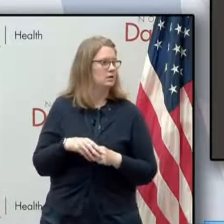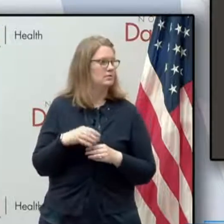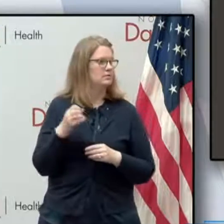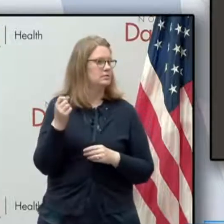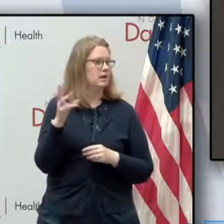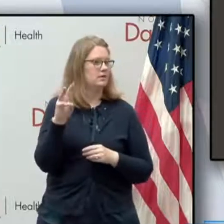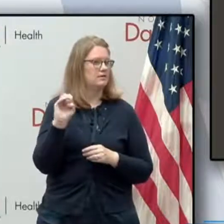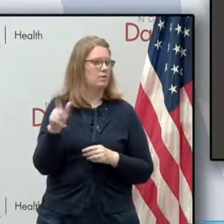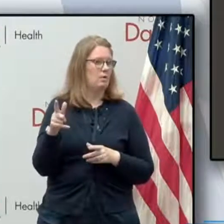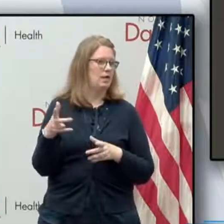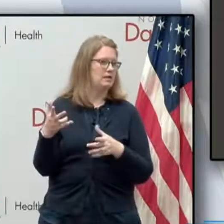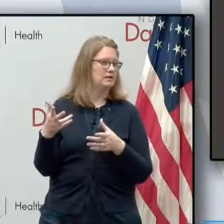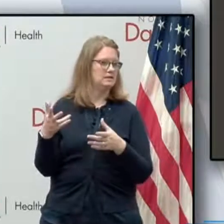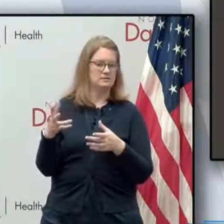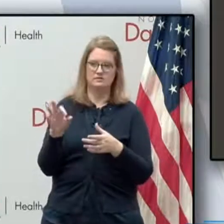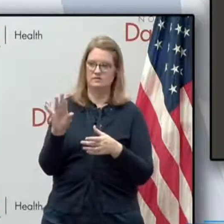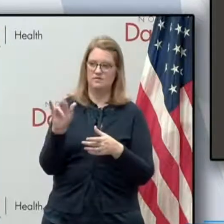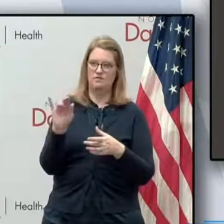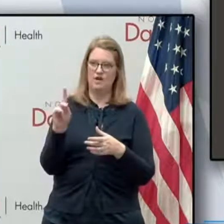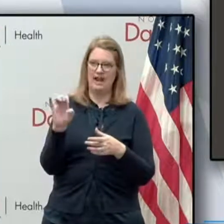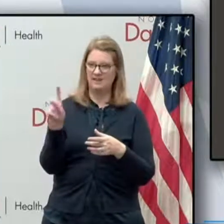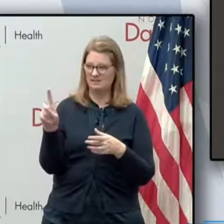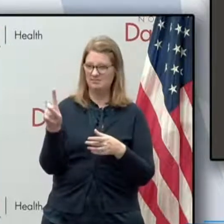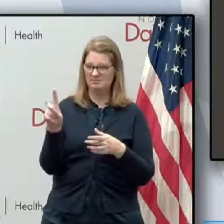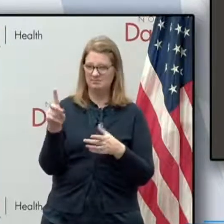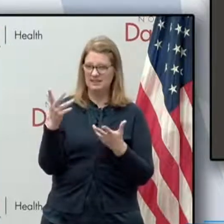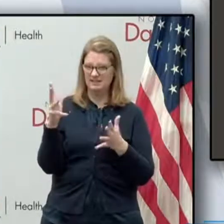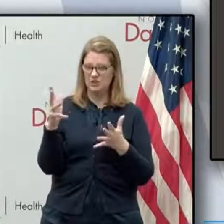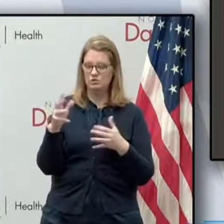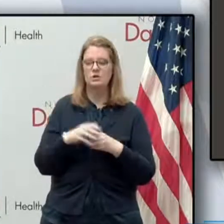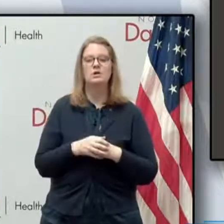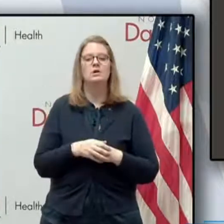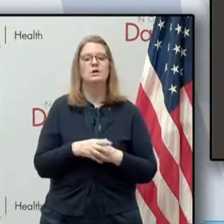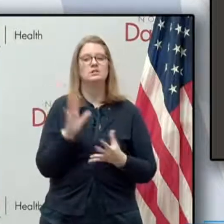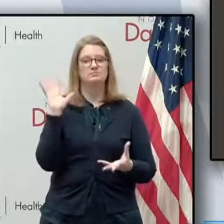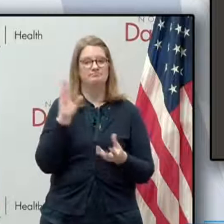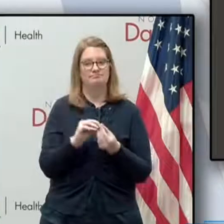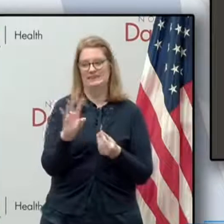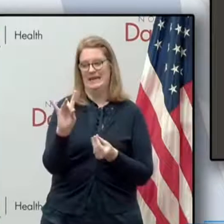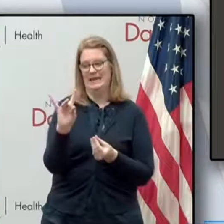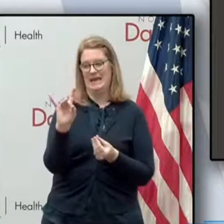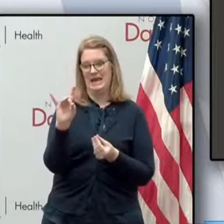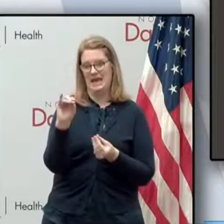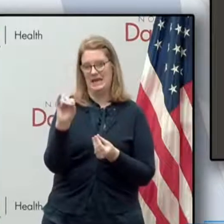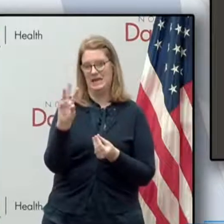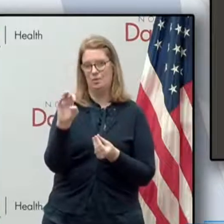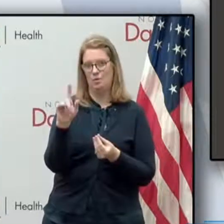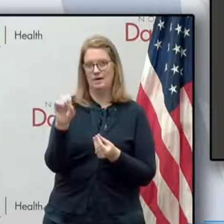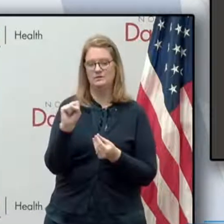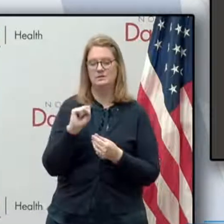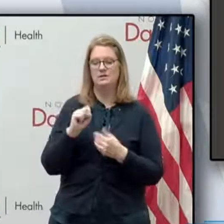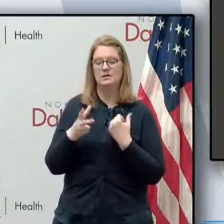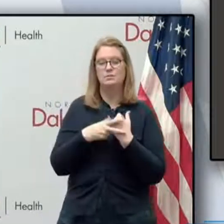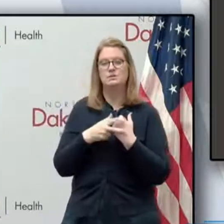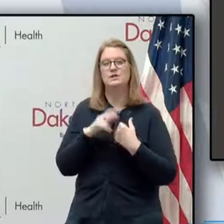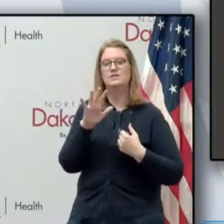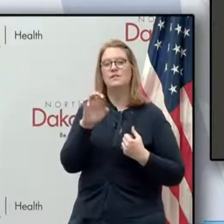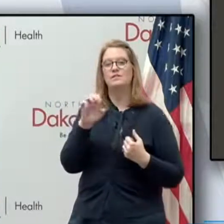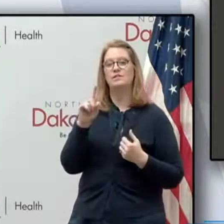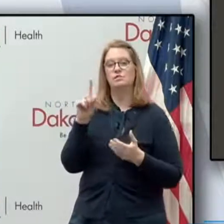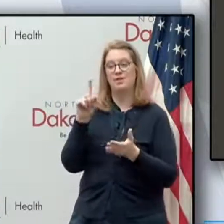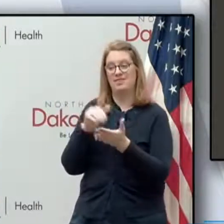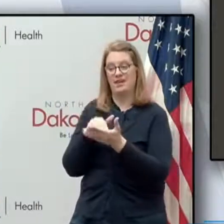fracked, and this will incentivize the completion of 80 wells, which will preserve 500 to 1,000 jobs in the oil